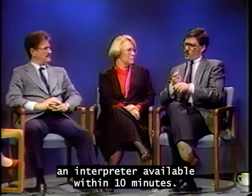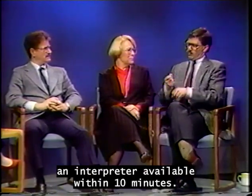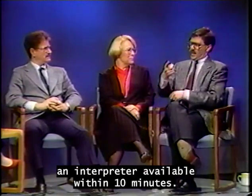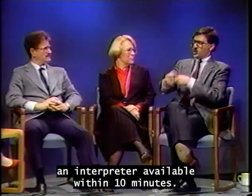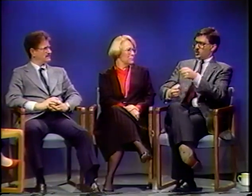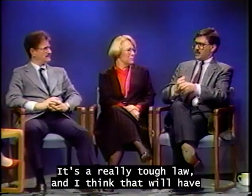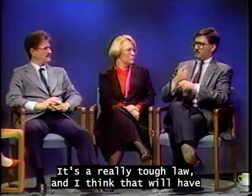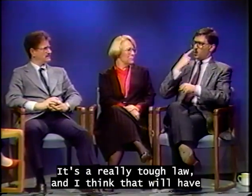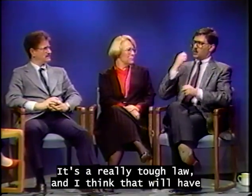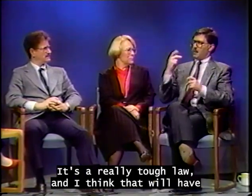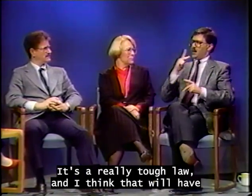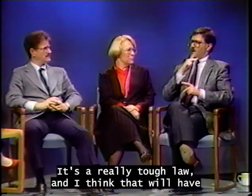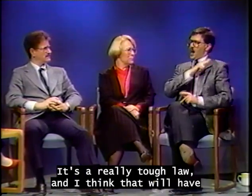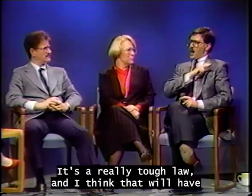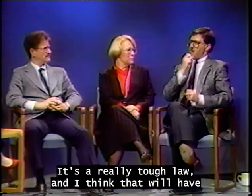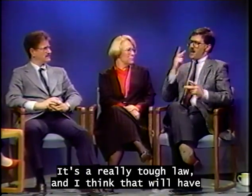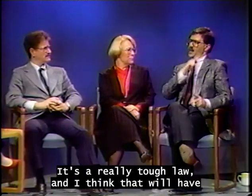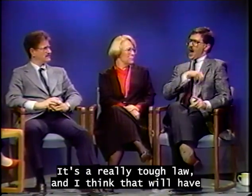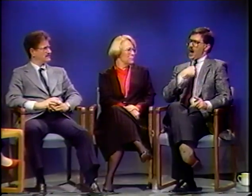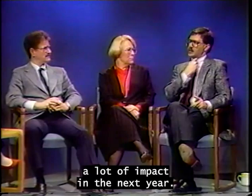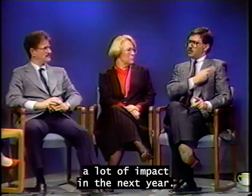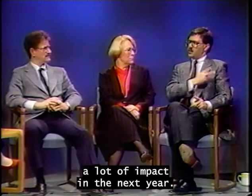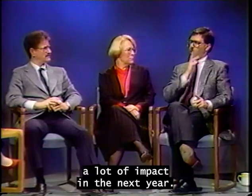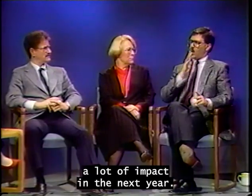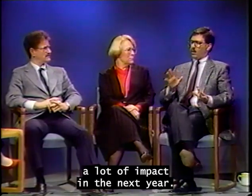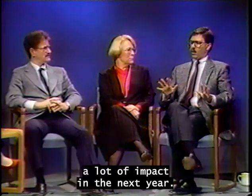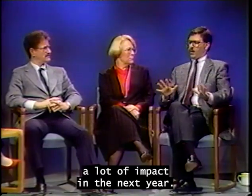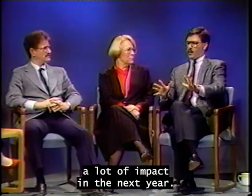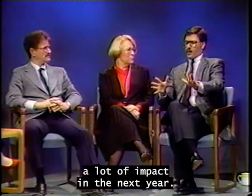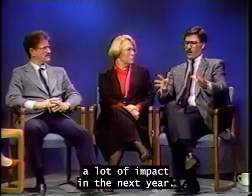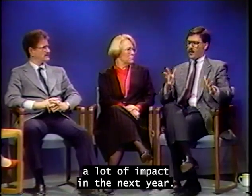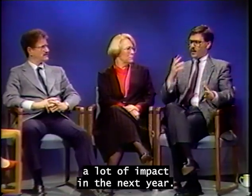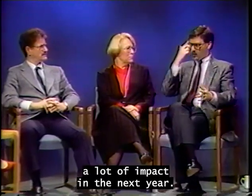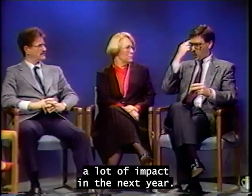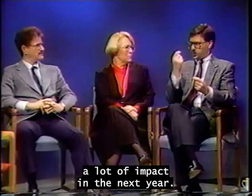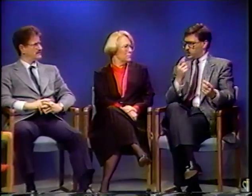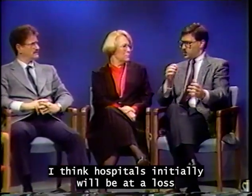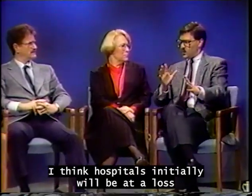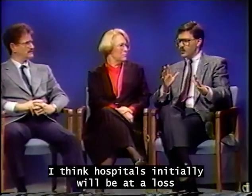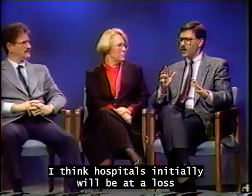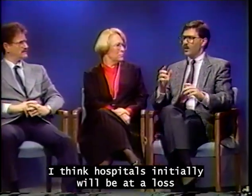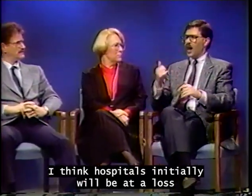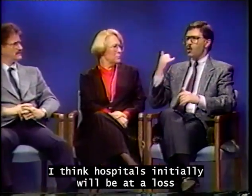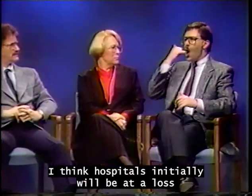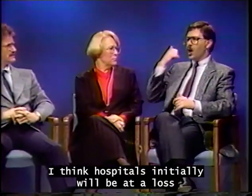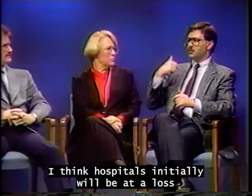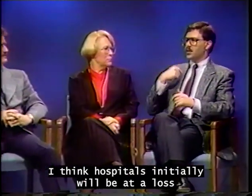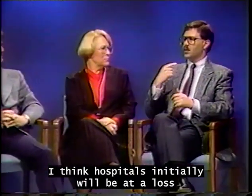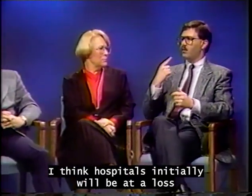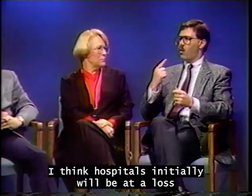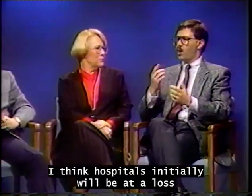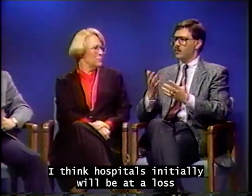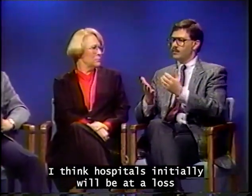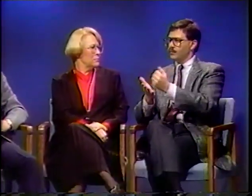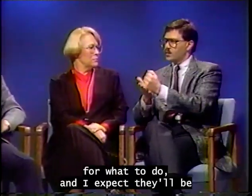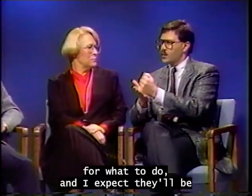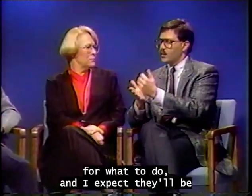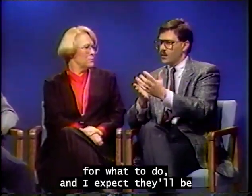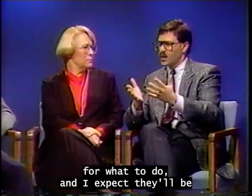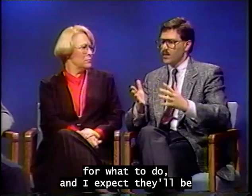minutes. It's a really tough law, and I think that'll have a lot of impact in the next year. I think hospitals initially will be at a loss for what to